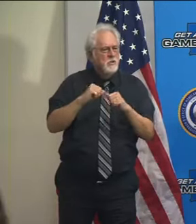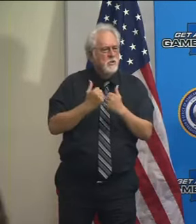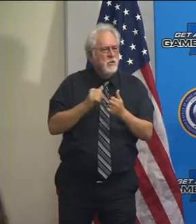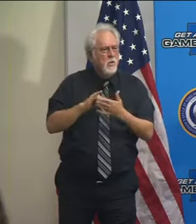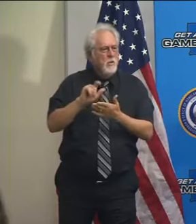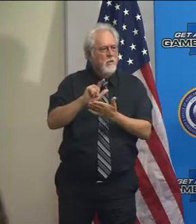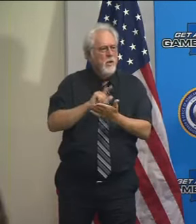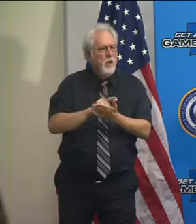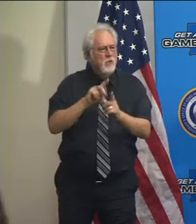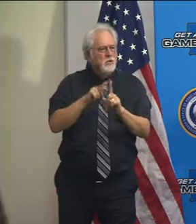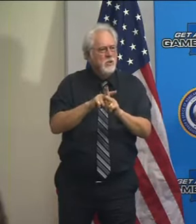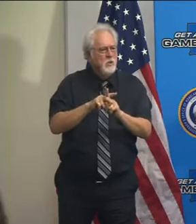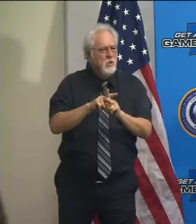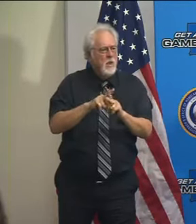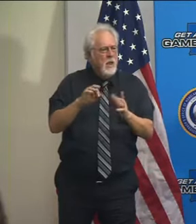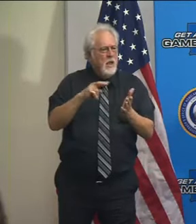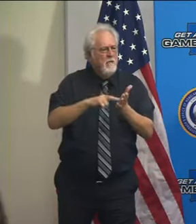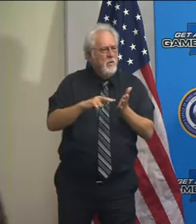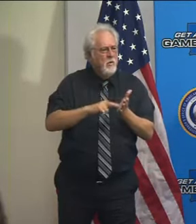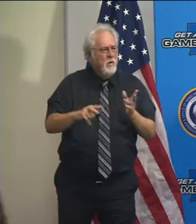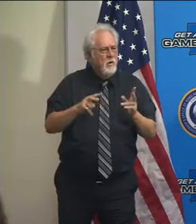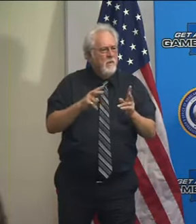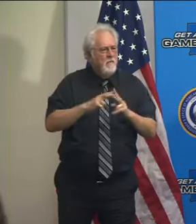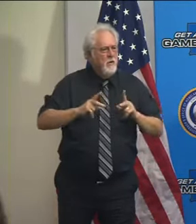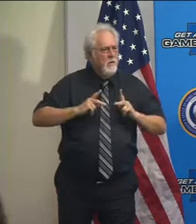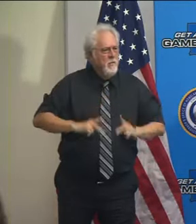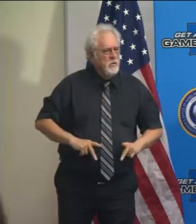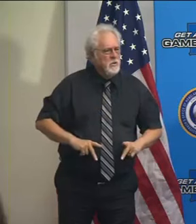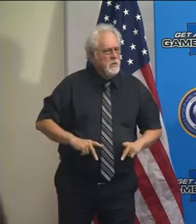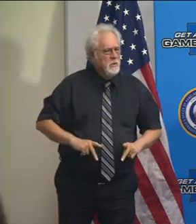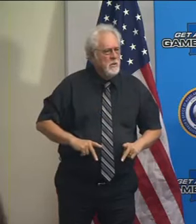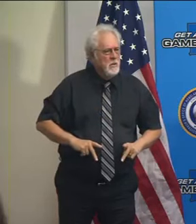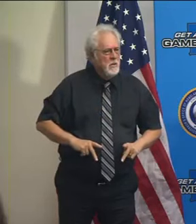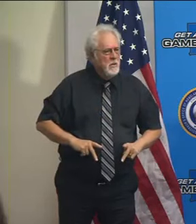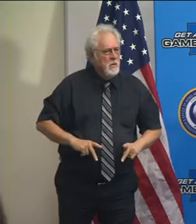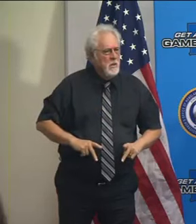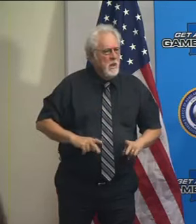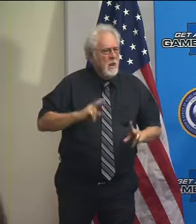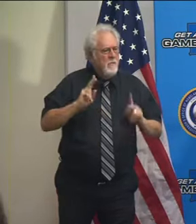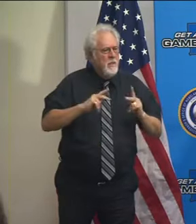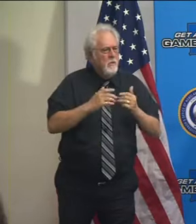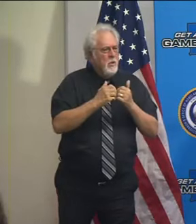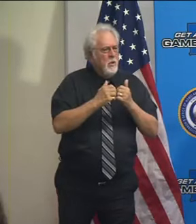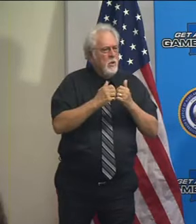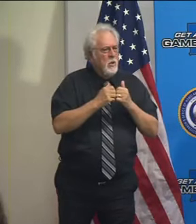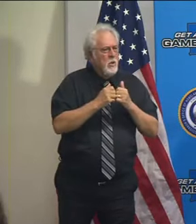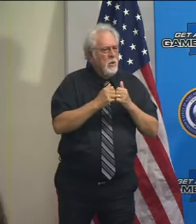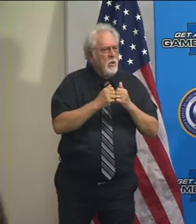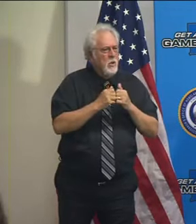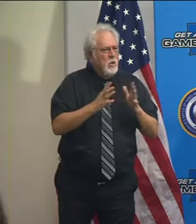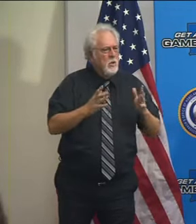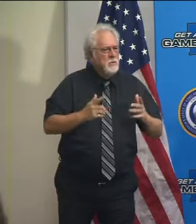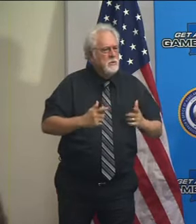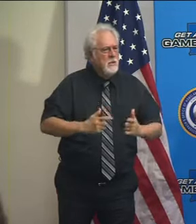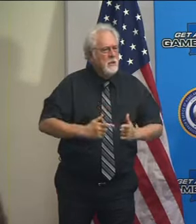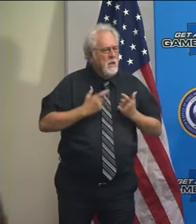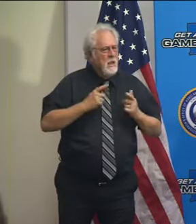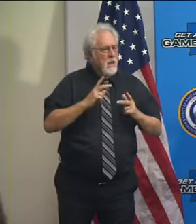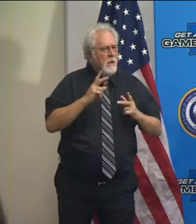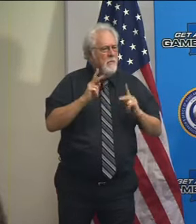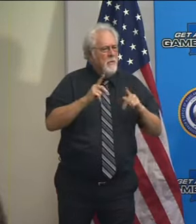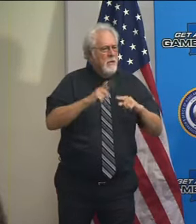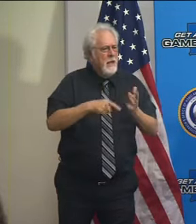that. If you read them, they're very personal. Yeah. People lose their lifetime investment, people that can't pay